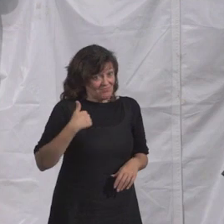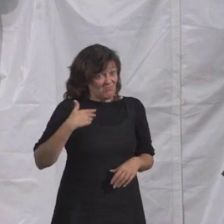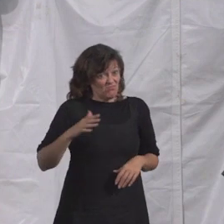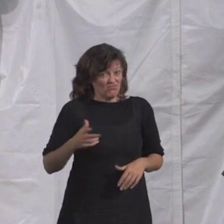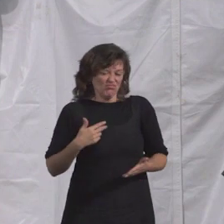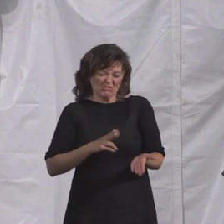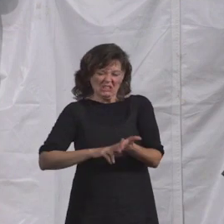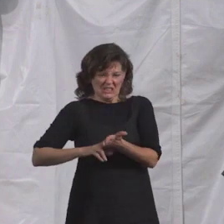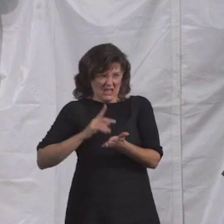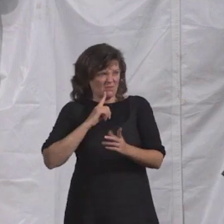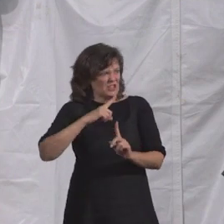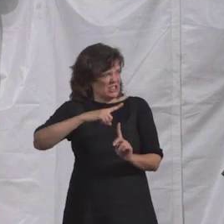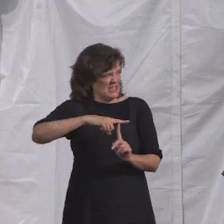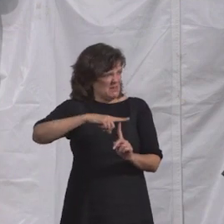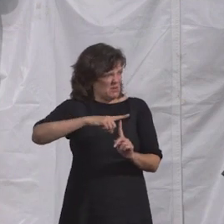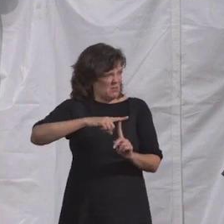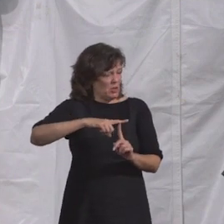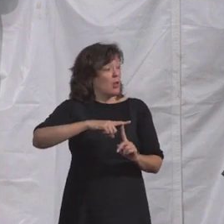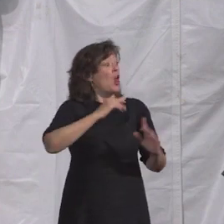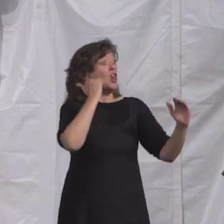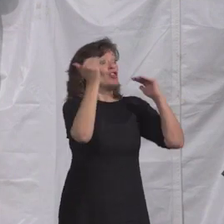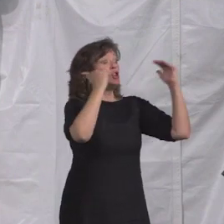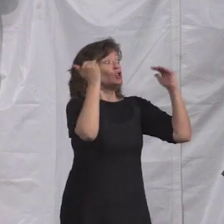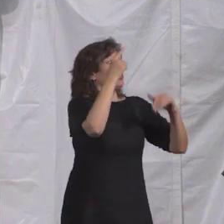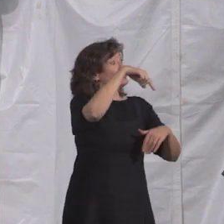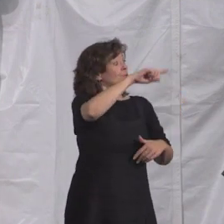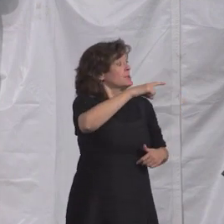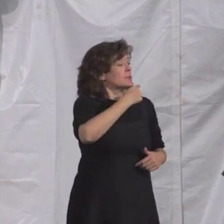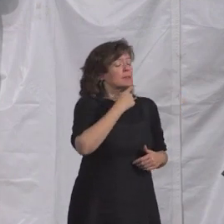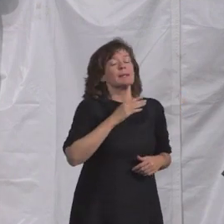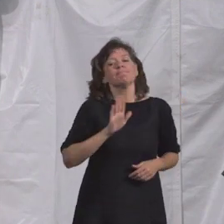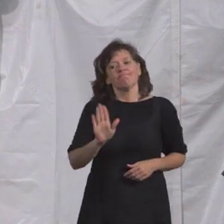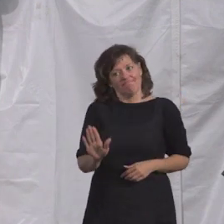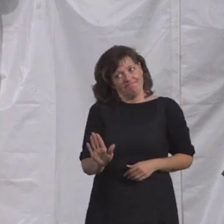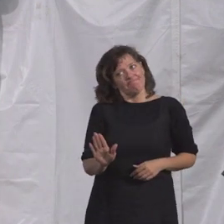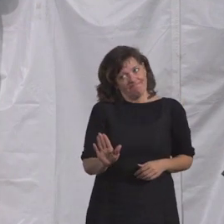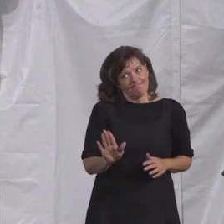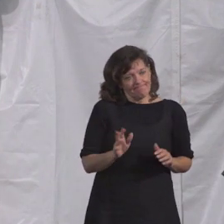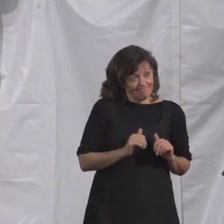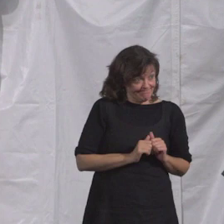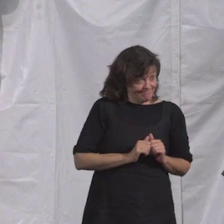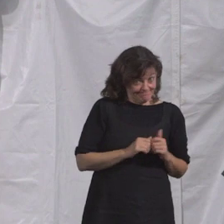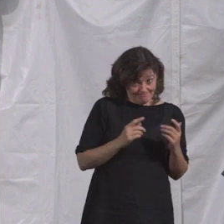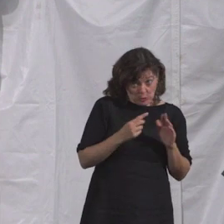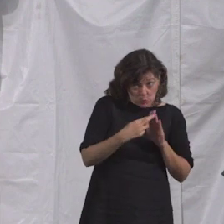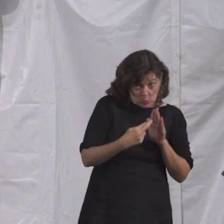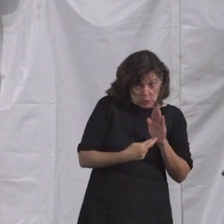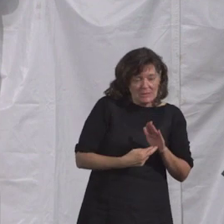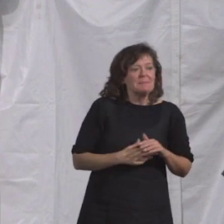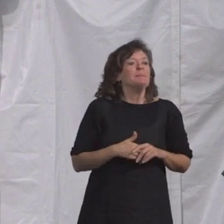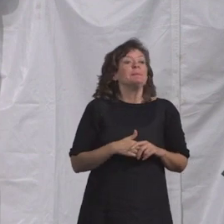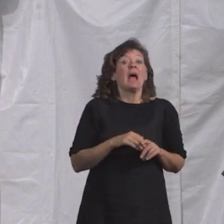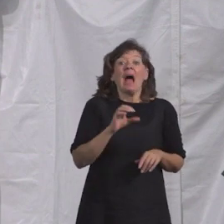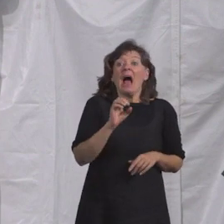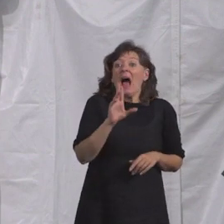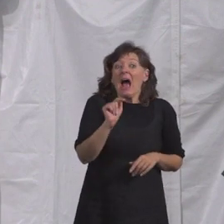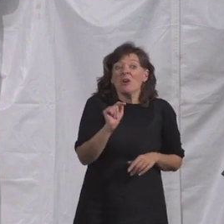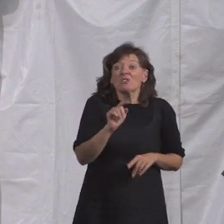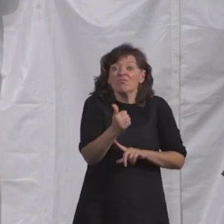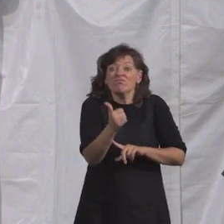here's how it works. There are no outs. Everybody gets to bat, and we don't keep